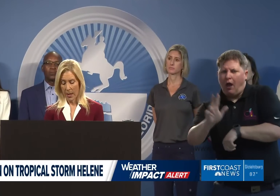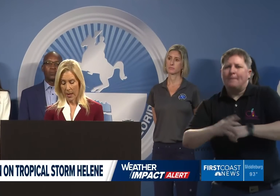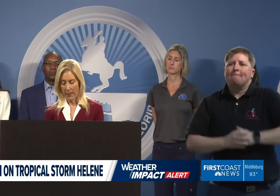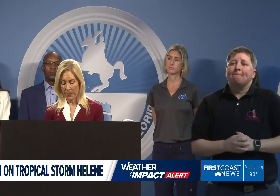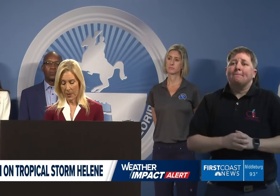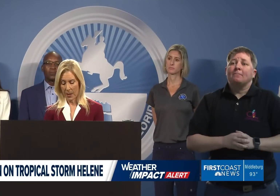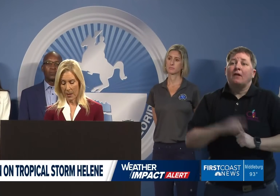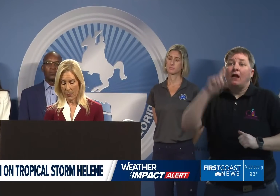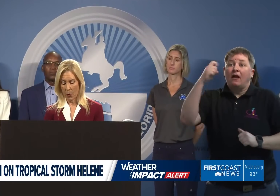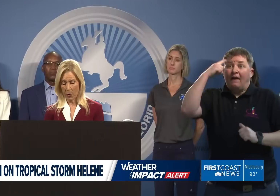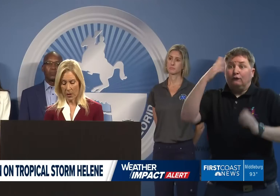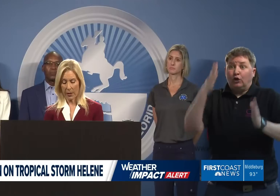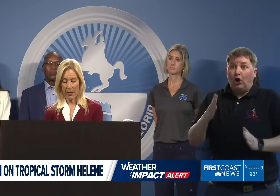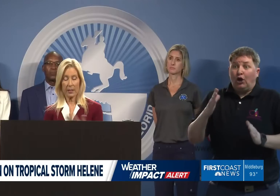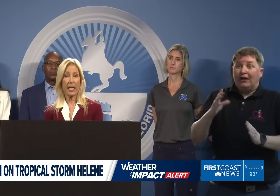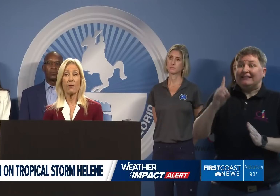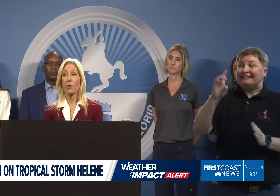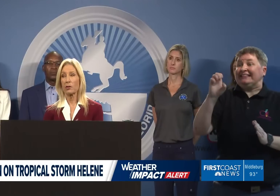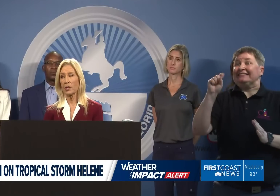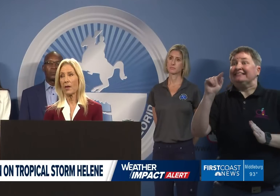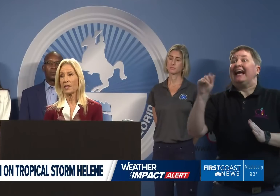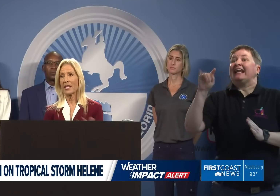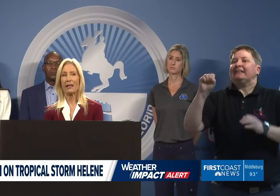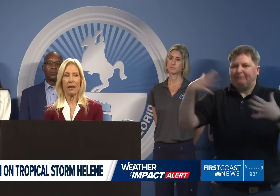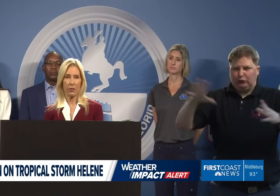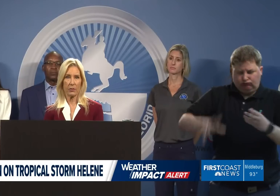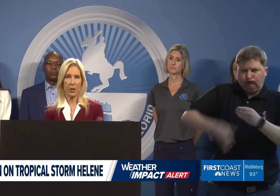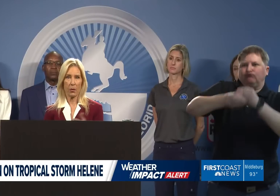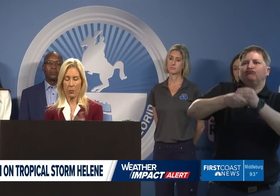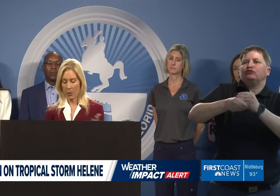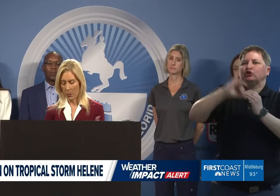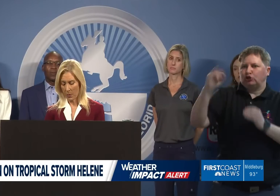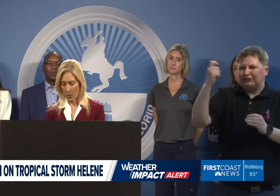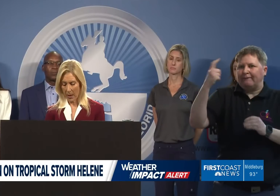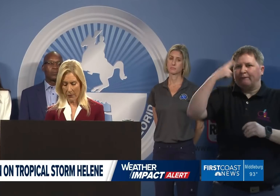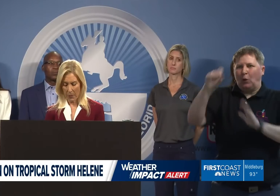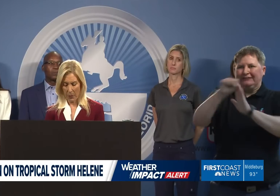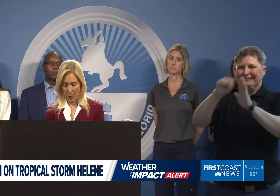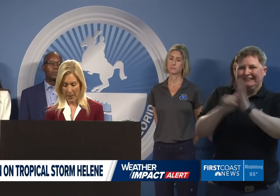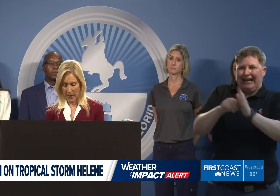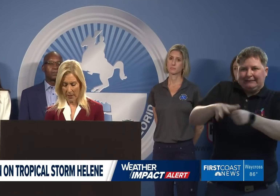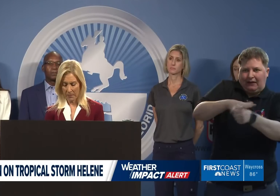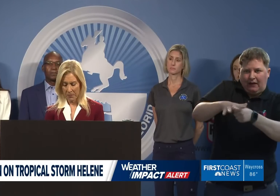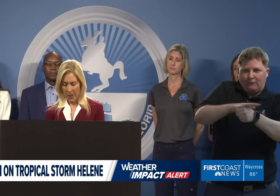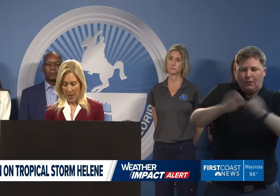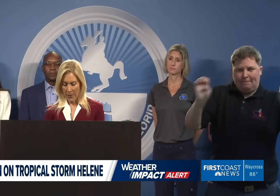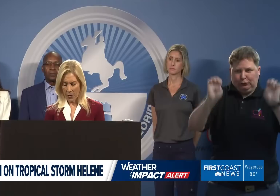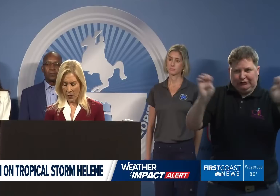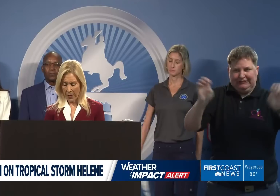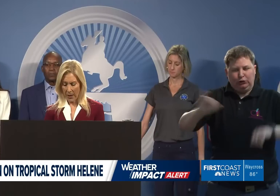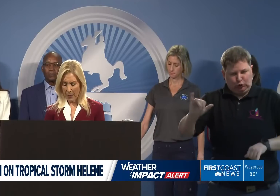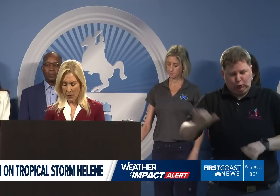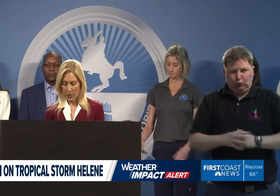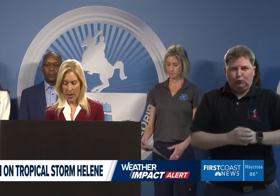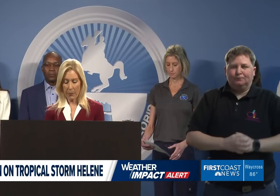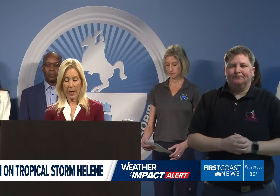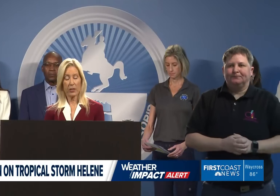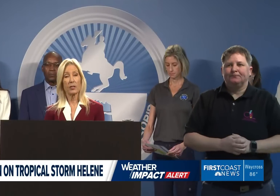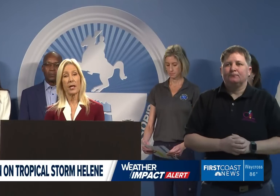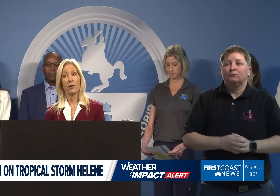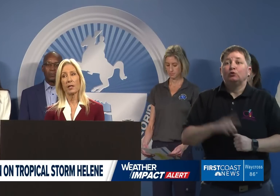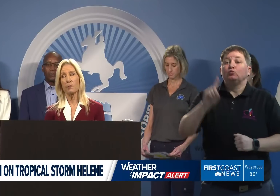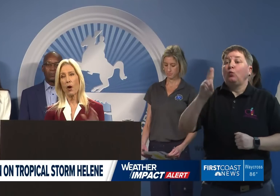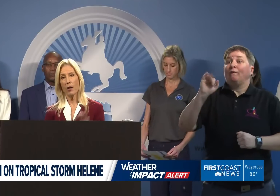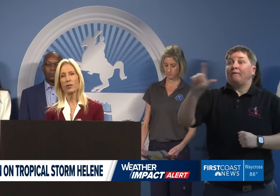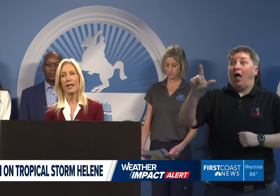to the order declaring a state of emergency on the state level. So we're covered both ways there. The Duval County Emergency